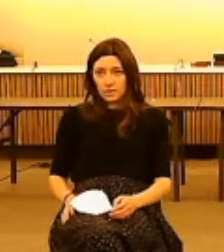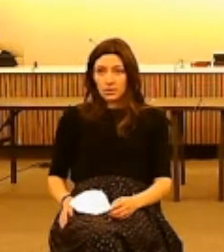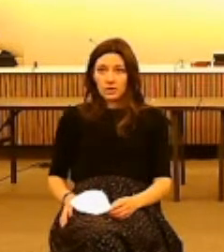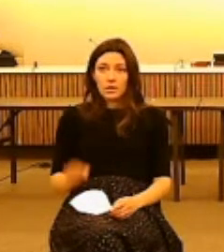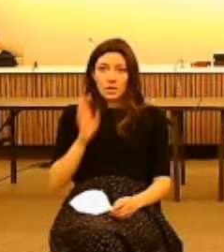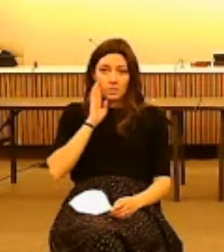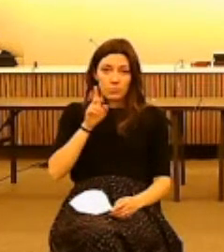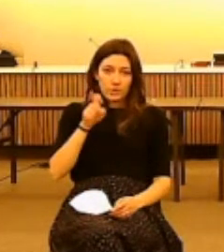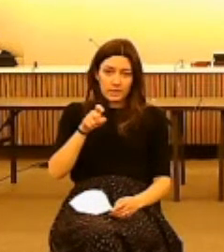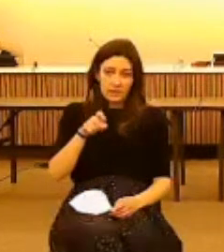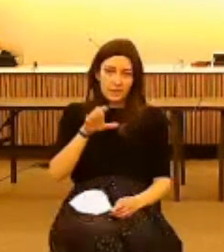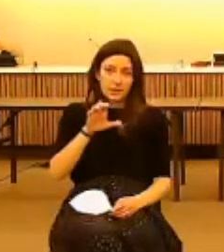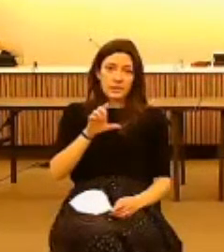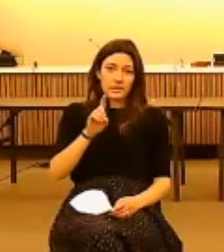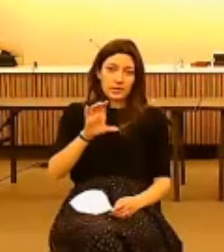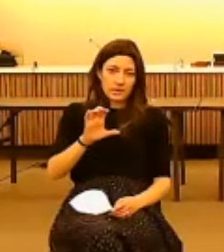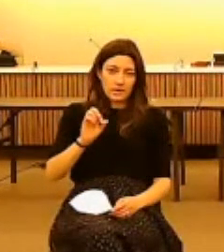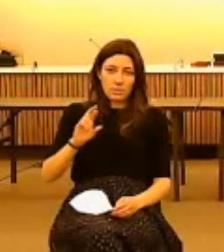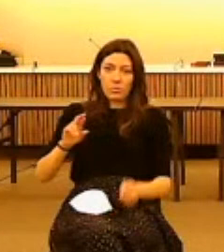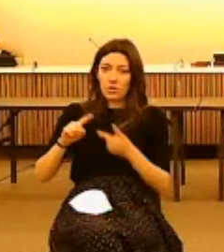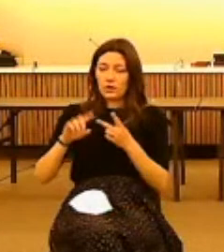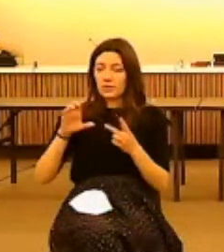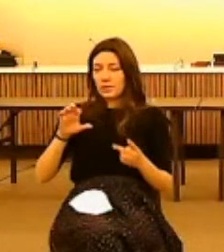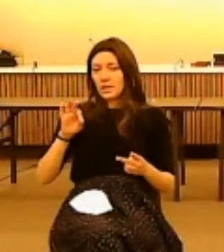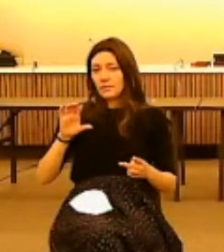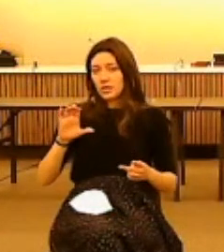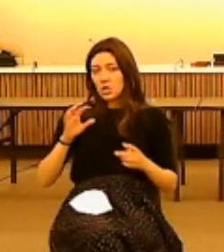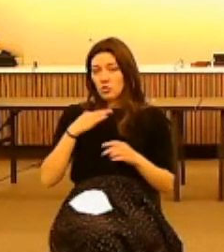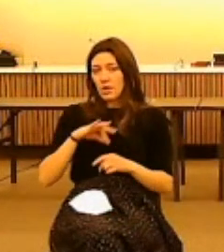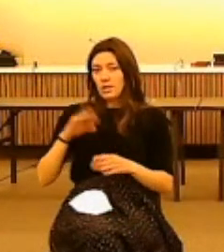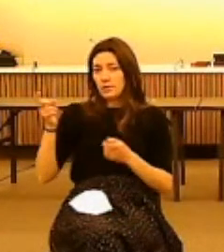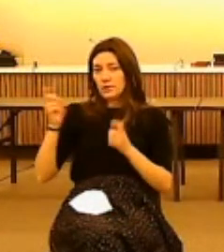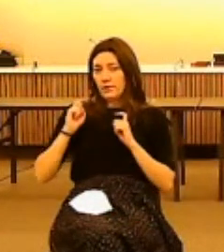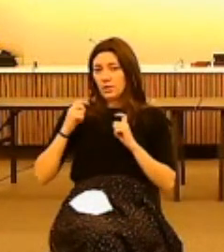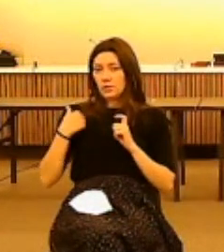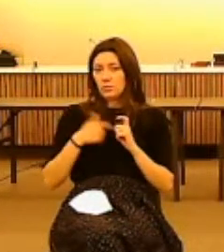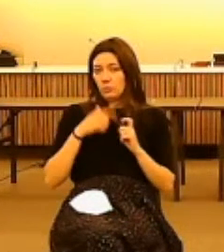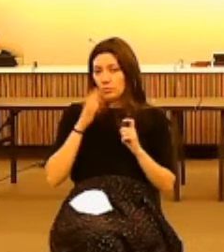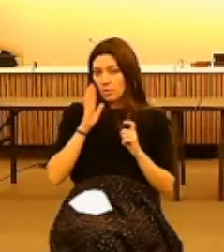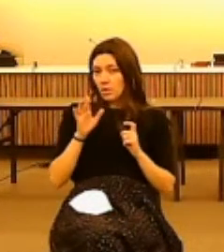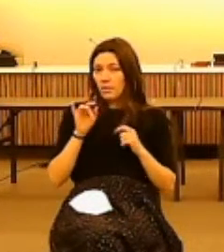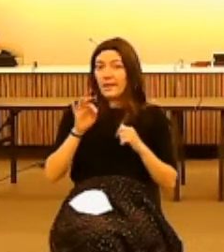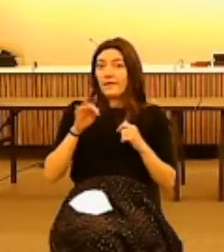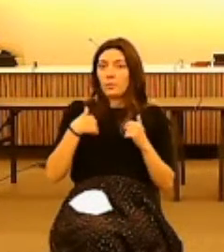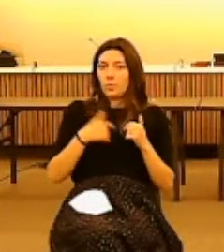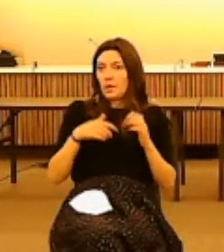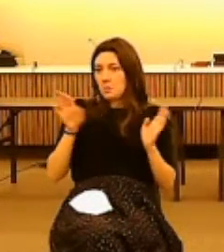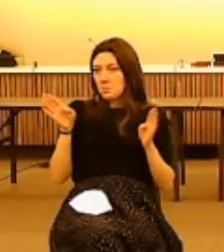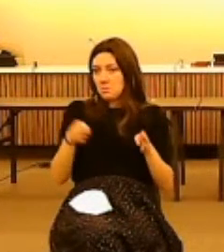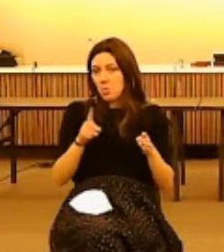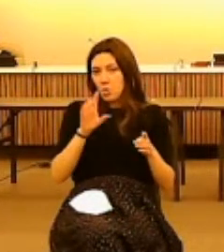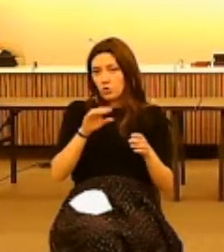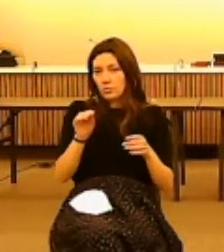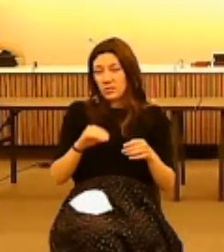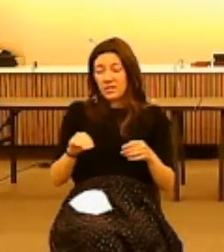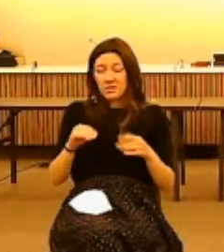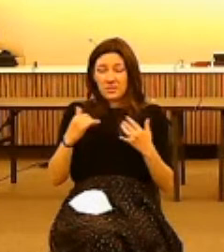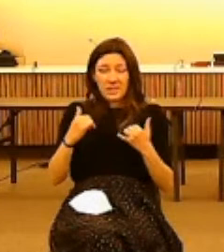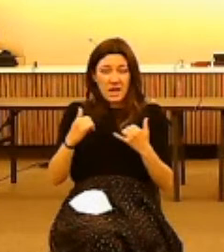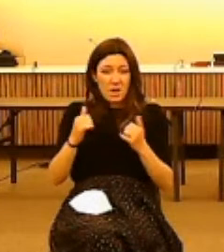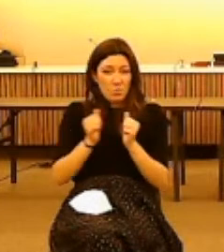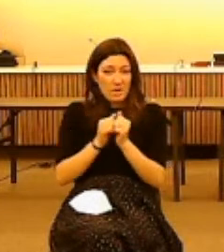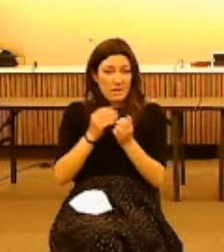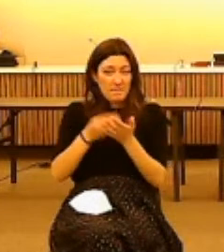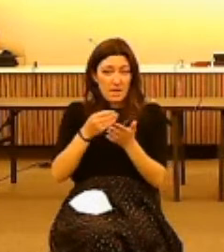CEC or CSC credits for doing such. But again, especially at this time of inflation, I